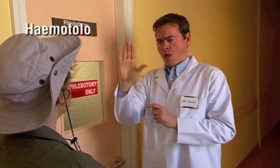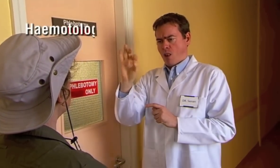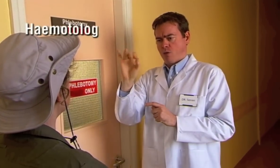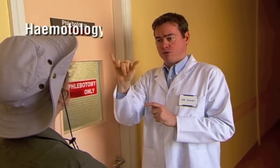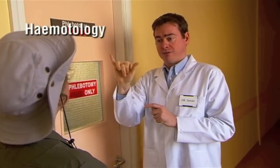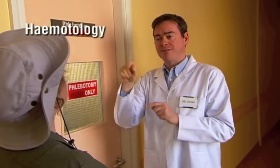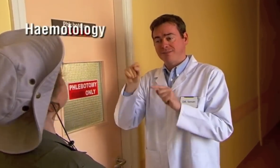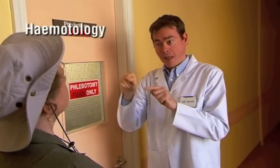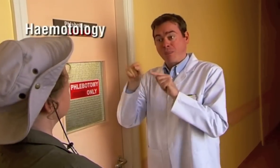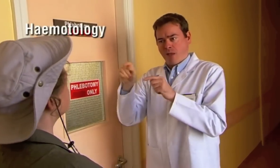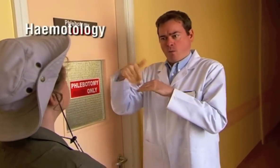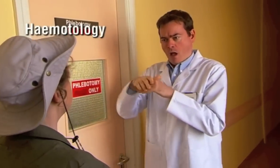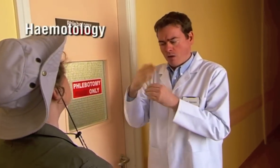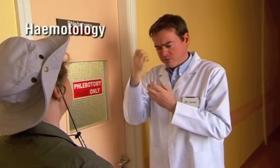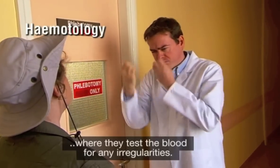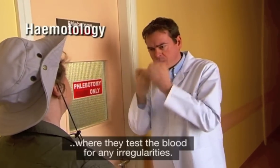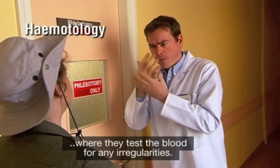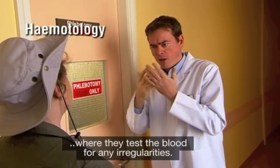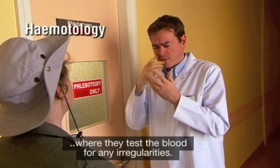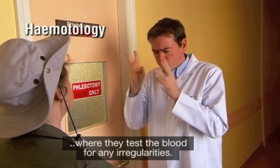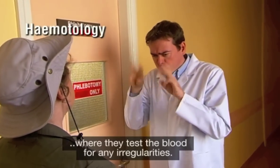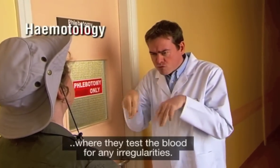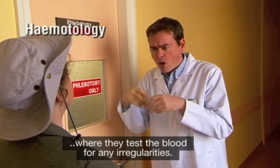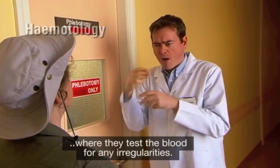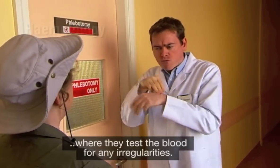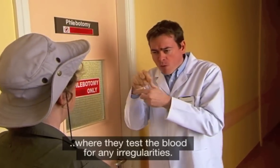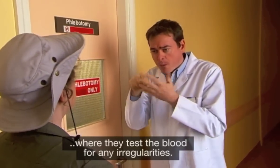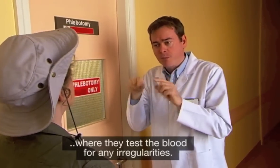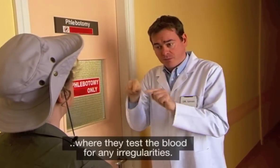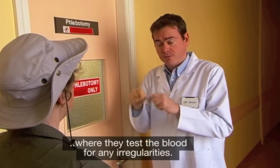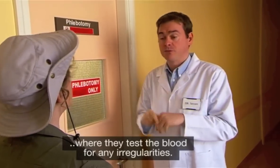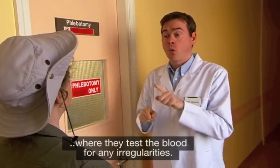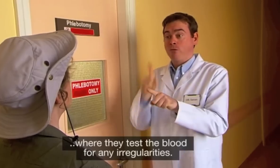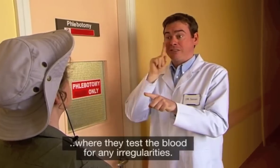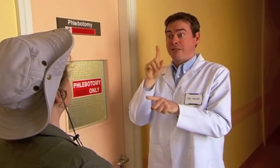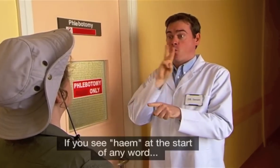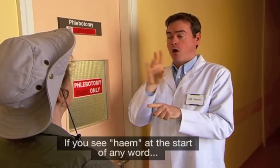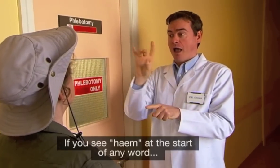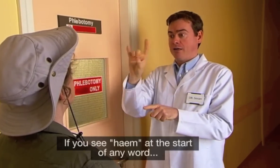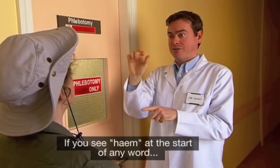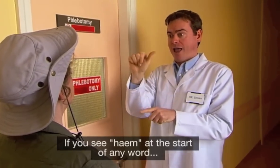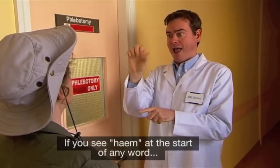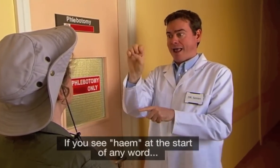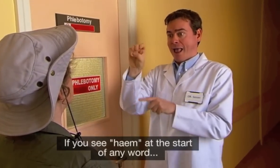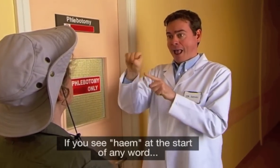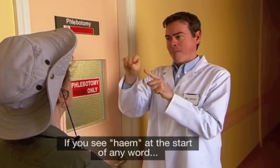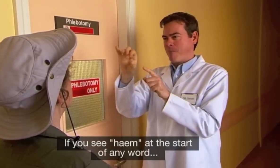where they test the blood for any irregularities. If you see heme at the start of any